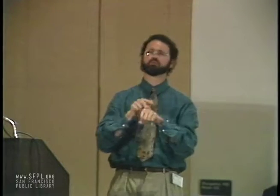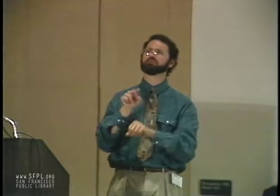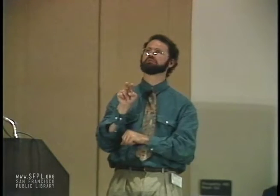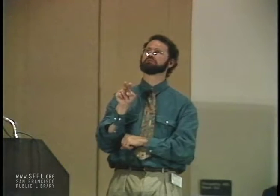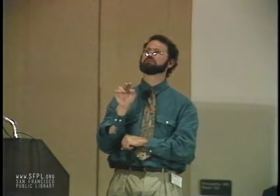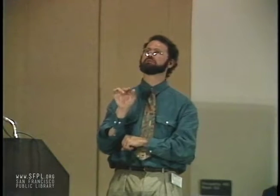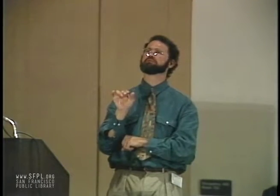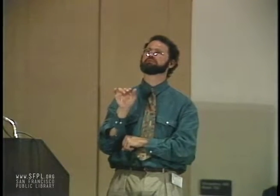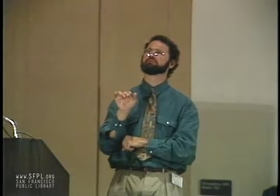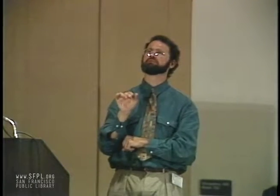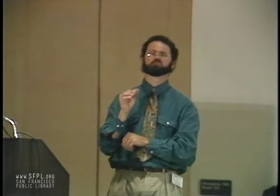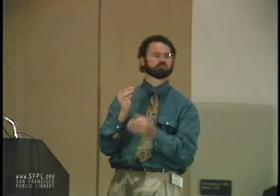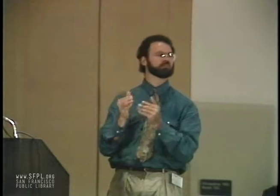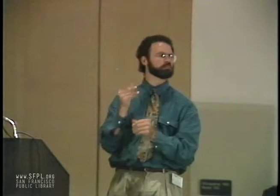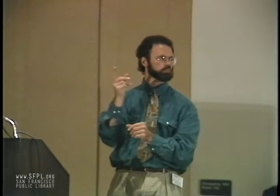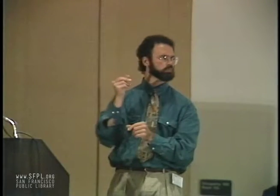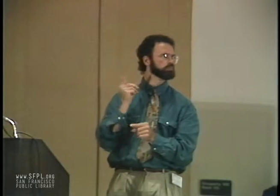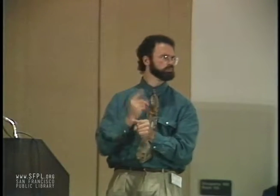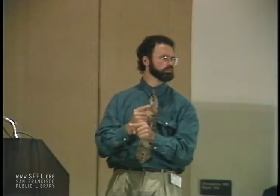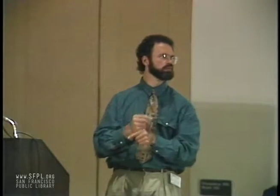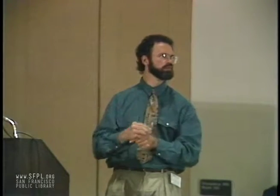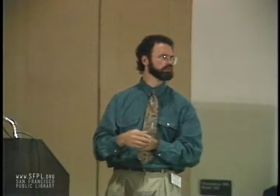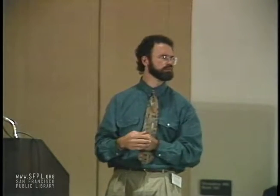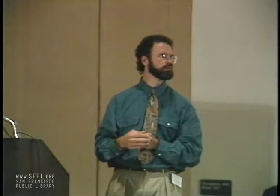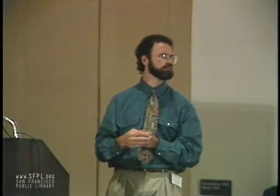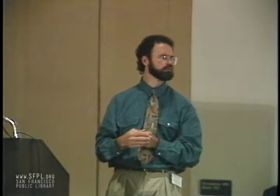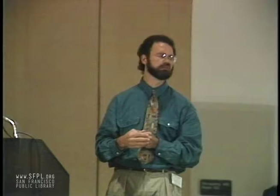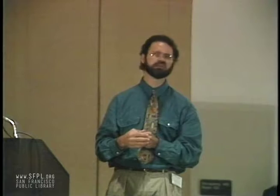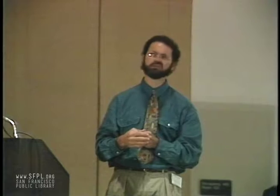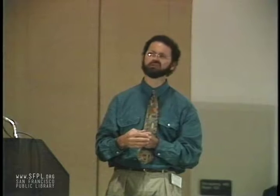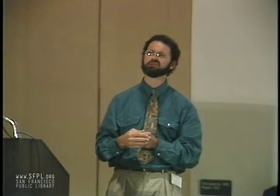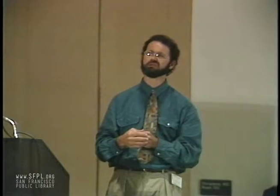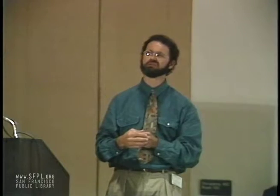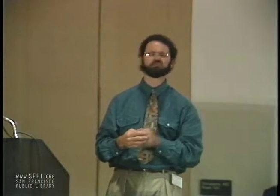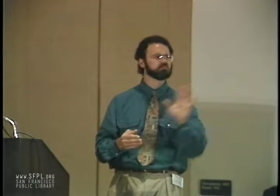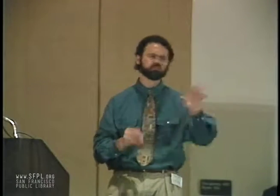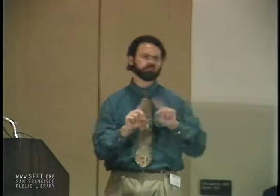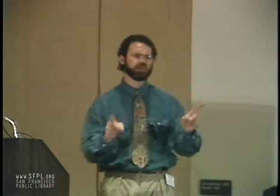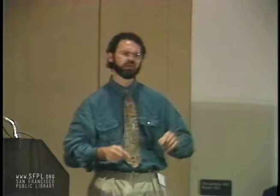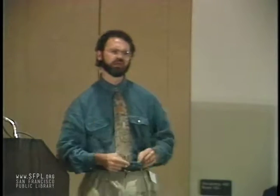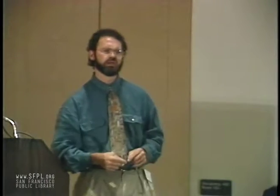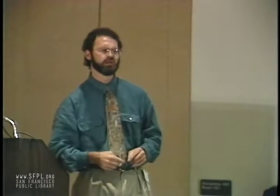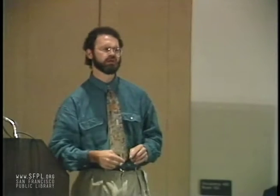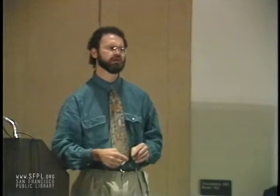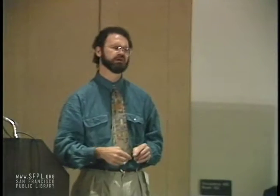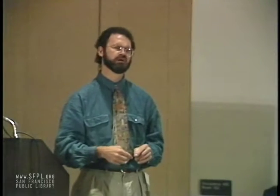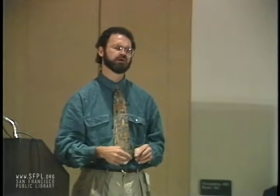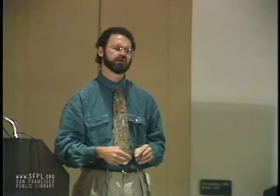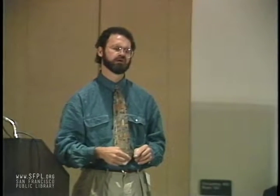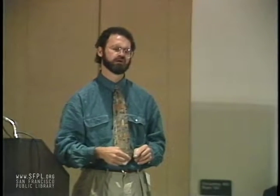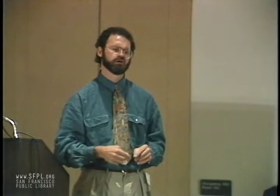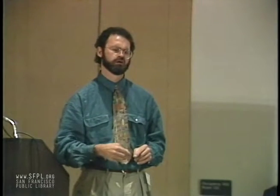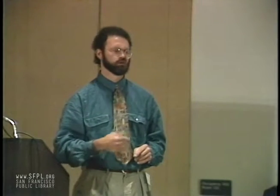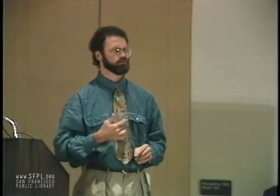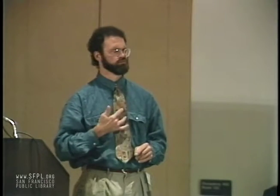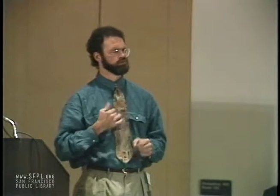you know, in general, sign language is not really a language. And for many years, deaf people have looked at the other's perspective and said, yeah, I guess that's